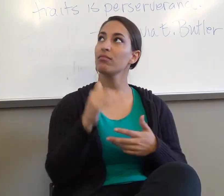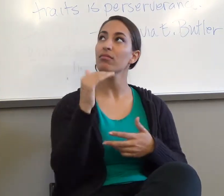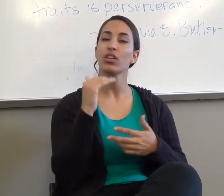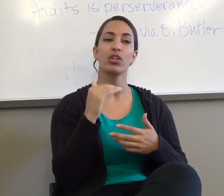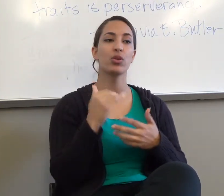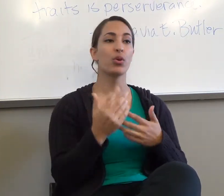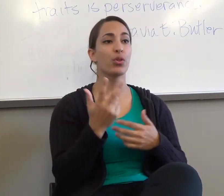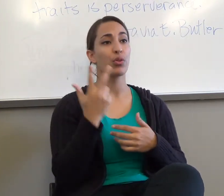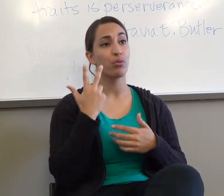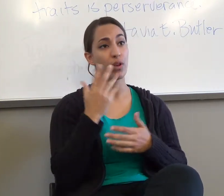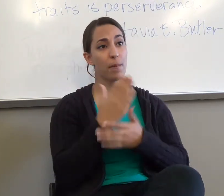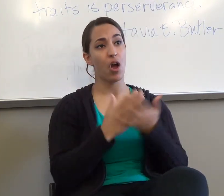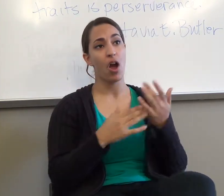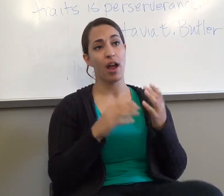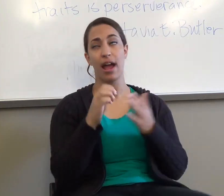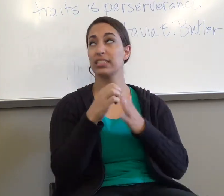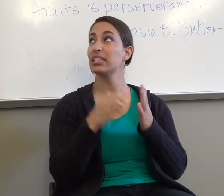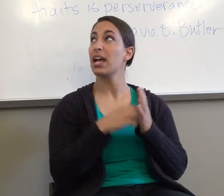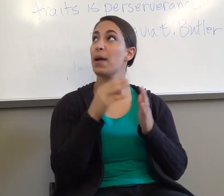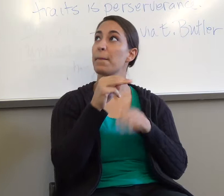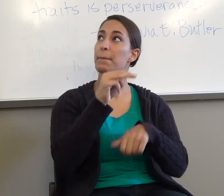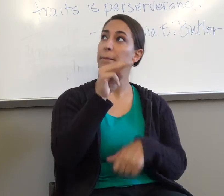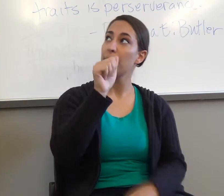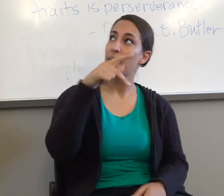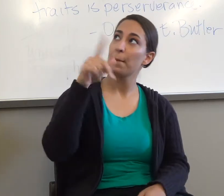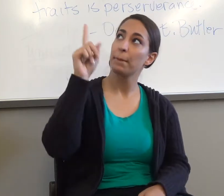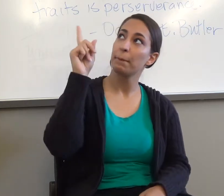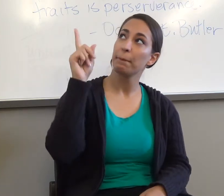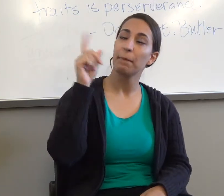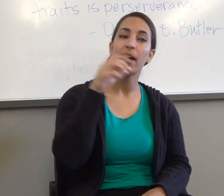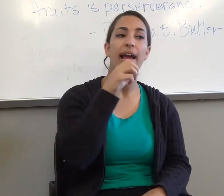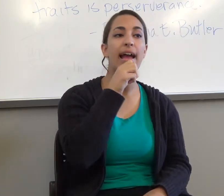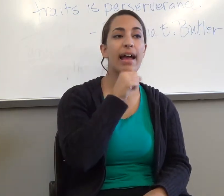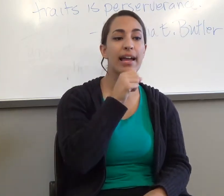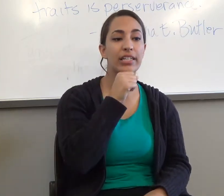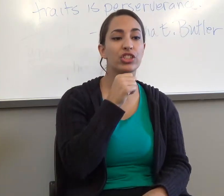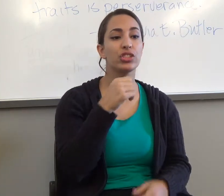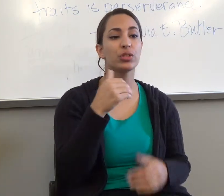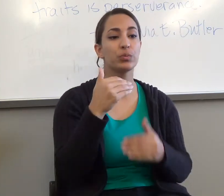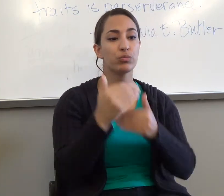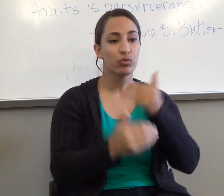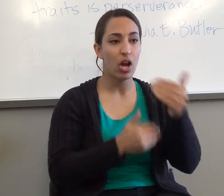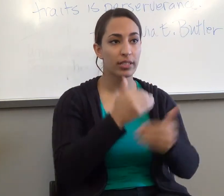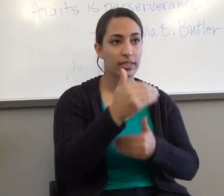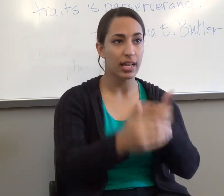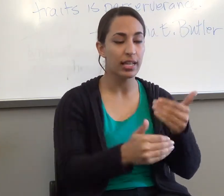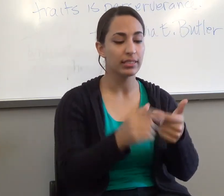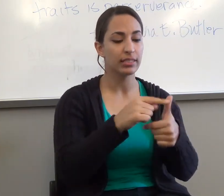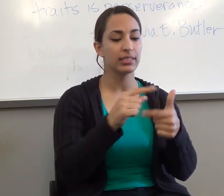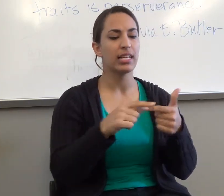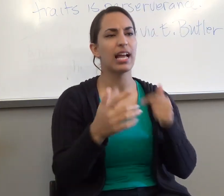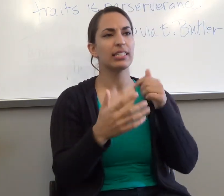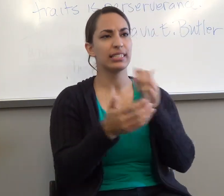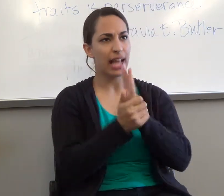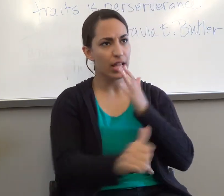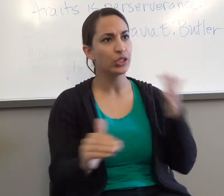here? Yeah, the aging process, talented newcomers, and constant travel make